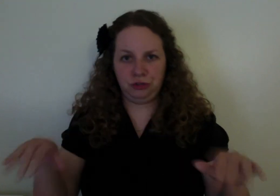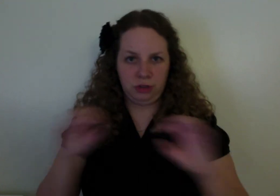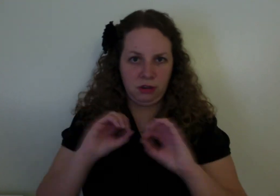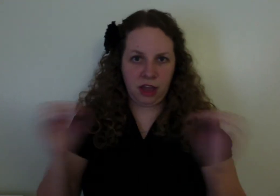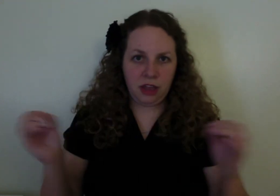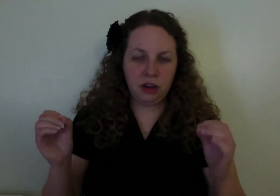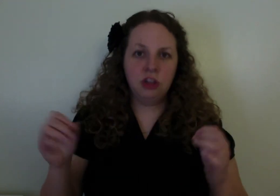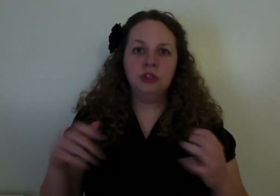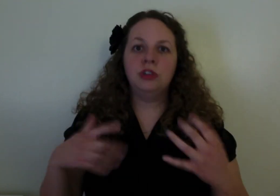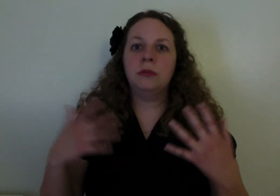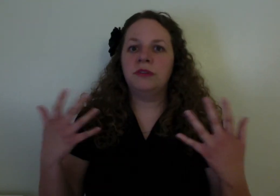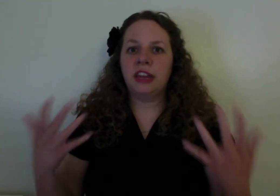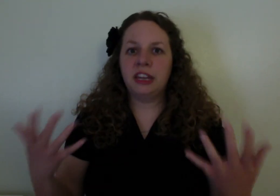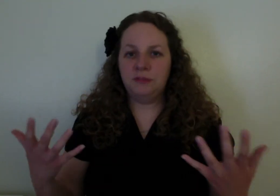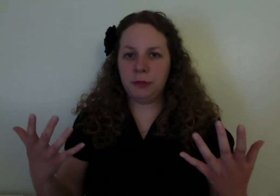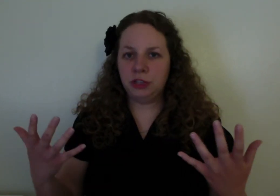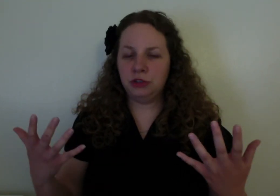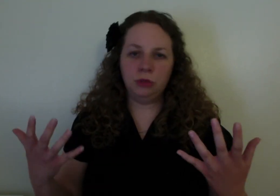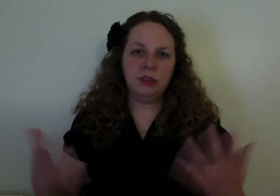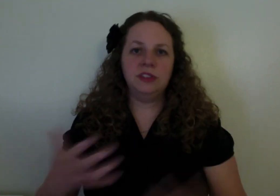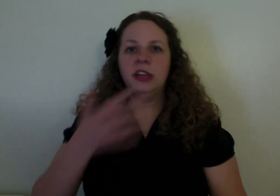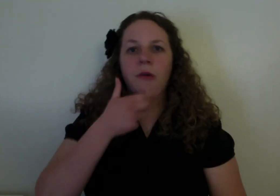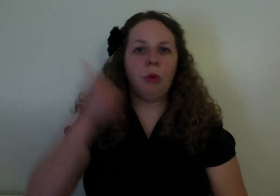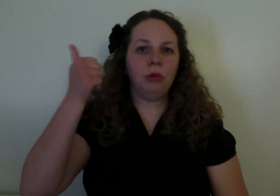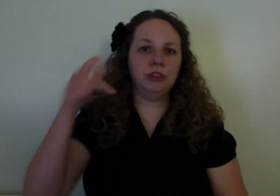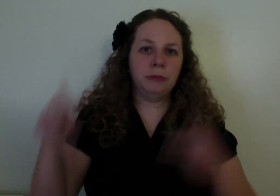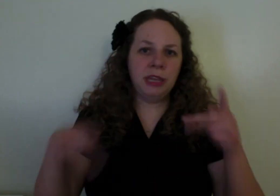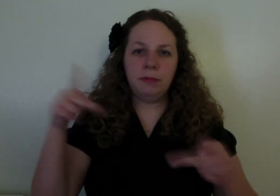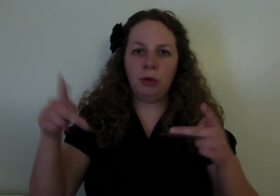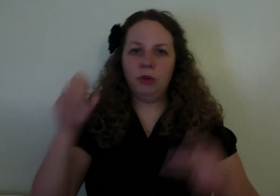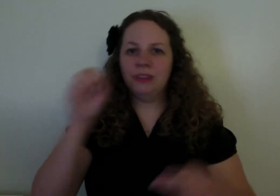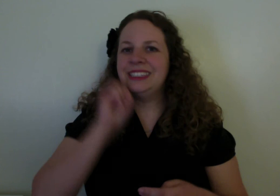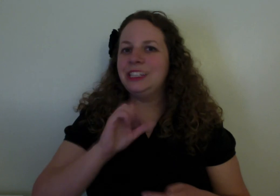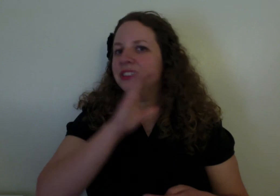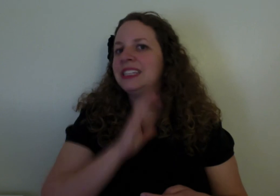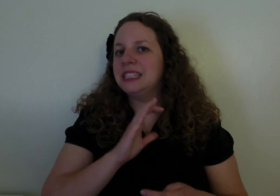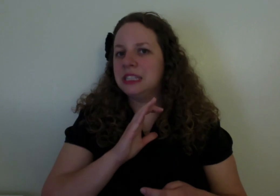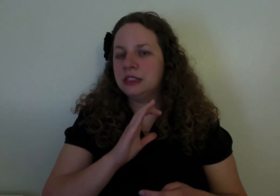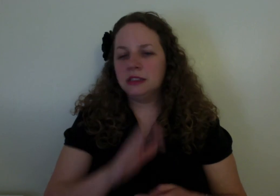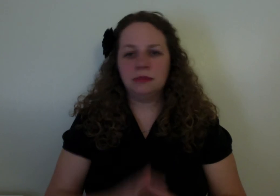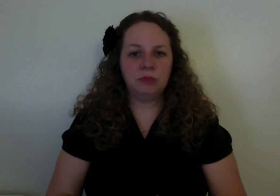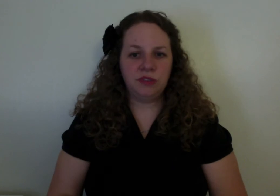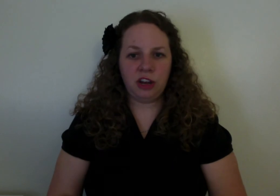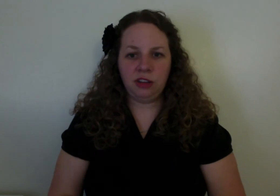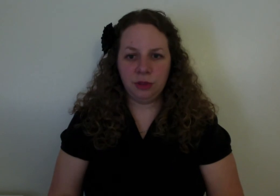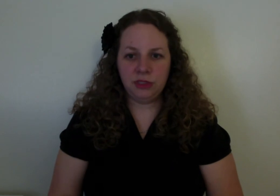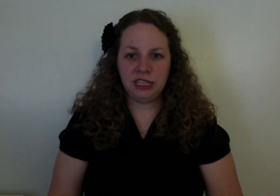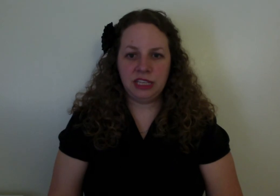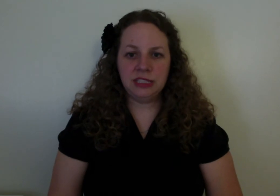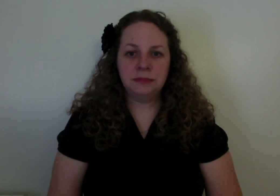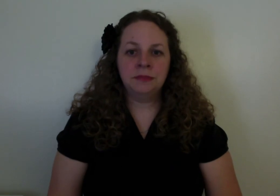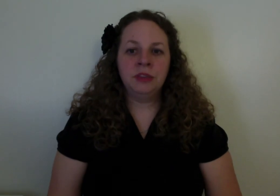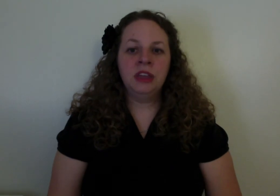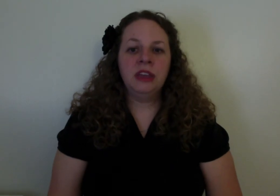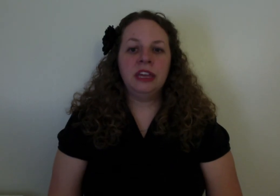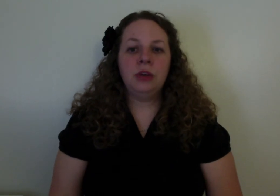children, none. So you can provide information who lives there, older people, senior citizens, provide all of those things. Okay, what